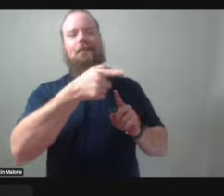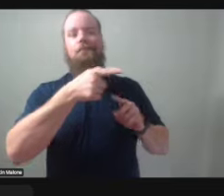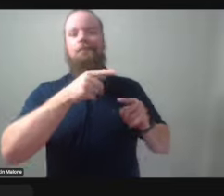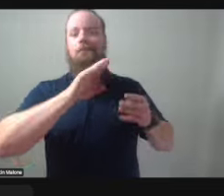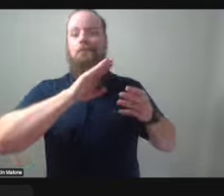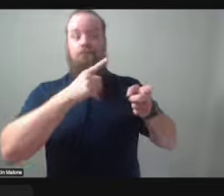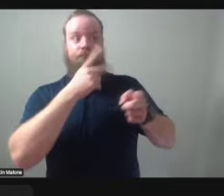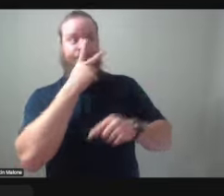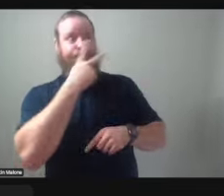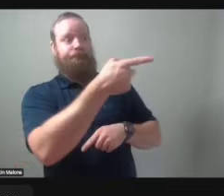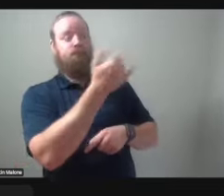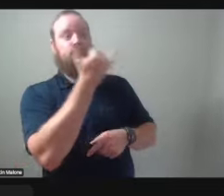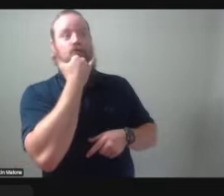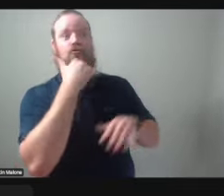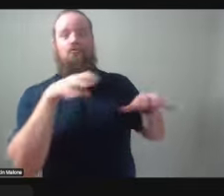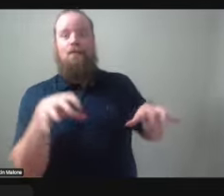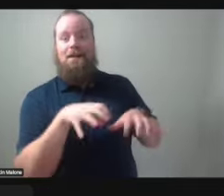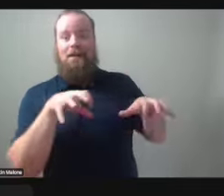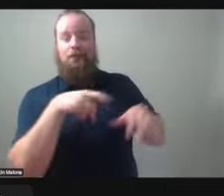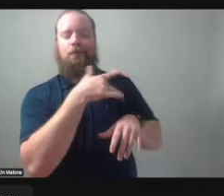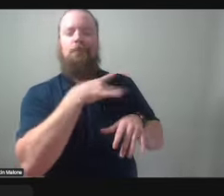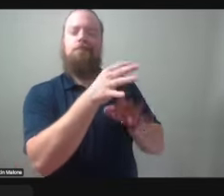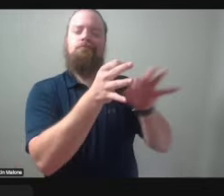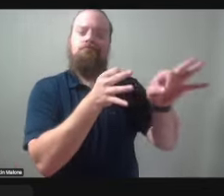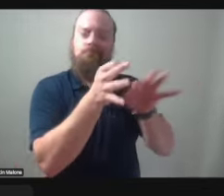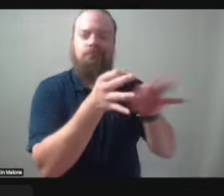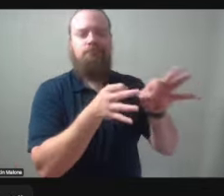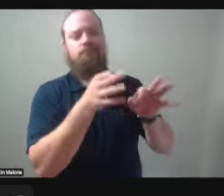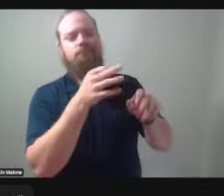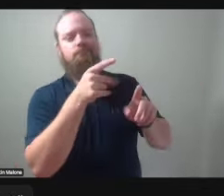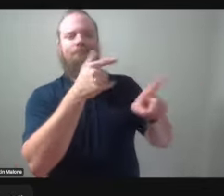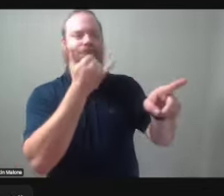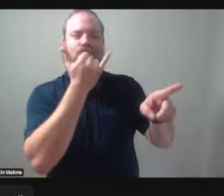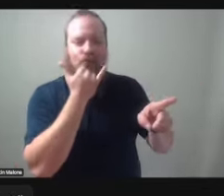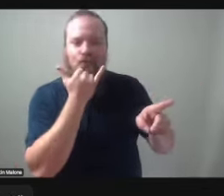forefront of um, leading the charge, but rather